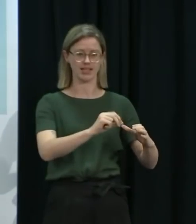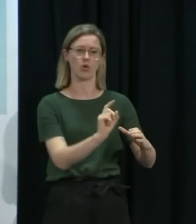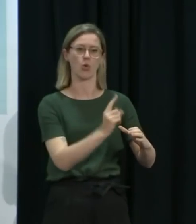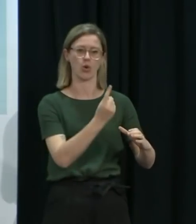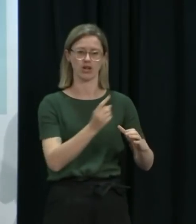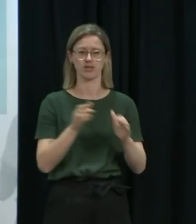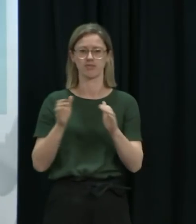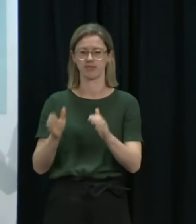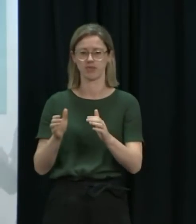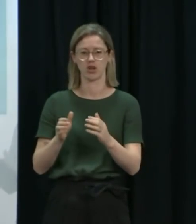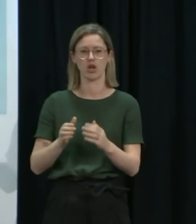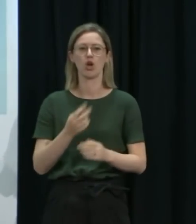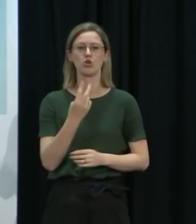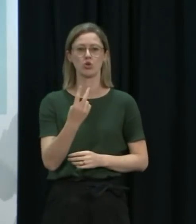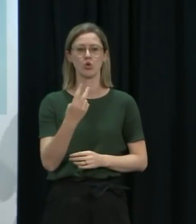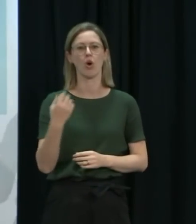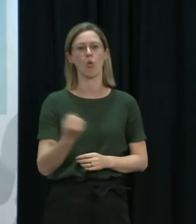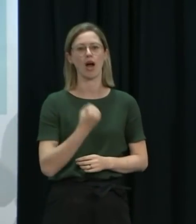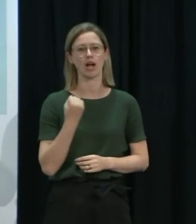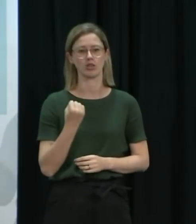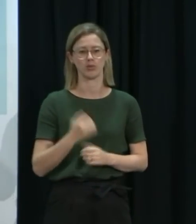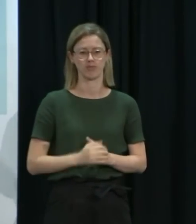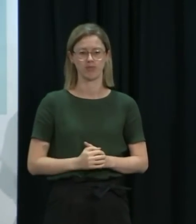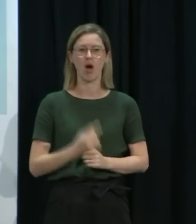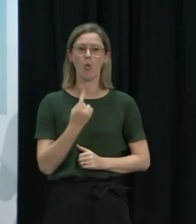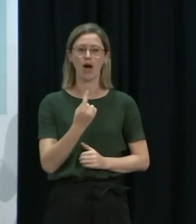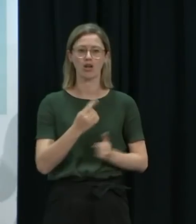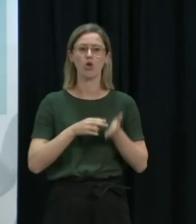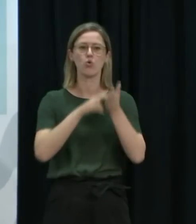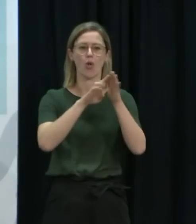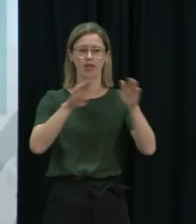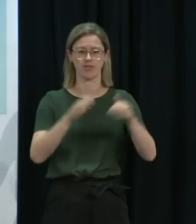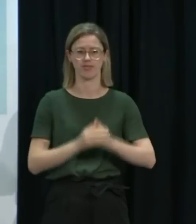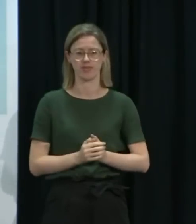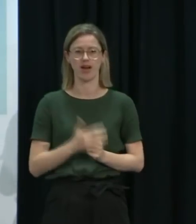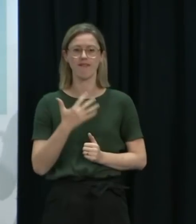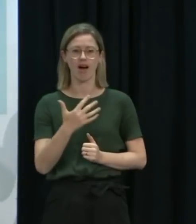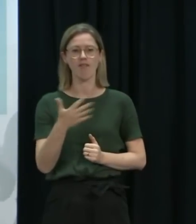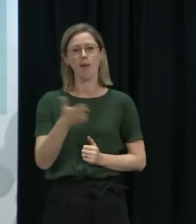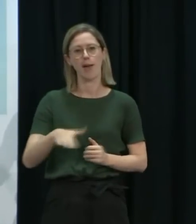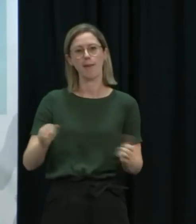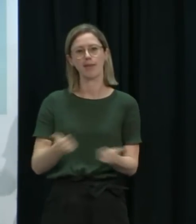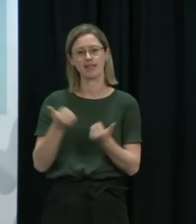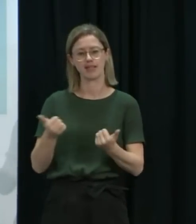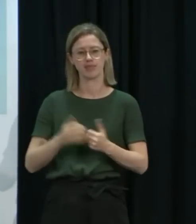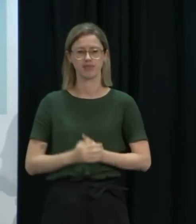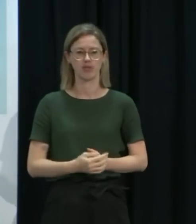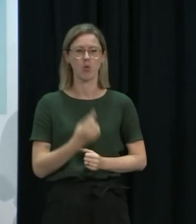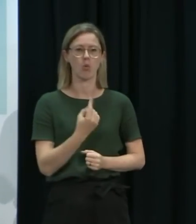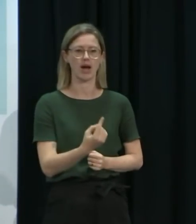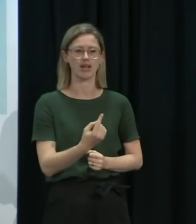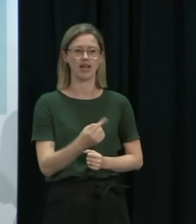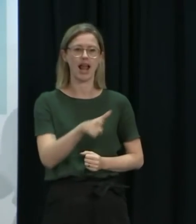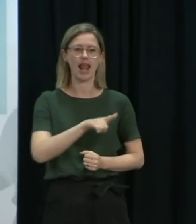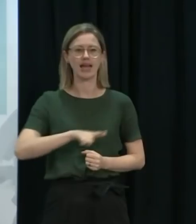Auckland, 2 are in Waikato, 1 in Northland, 5 in the Bay of Plenty, 1